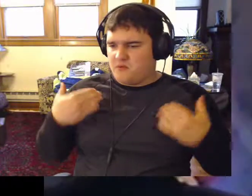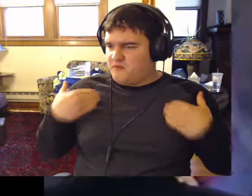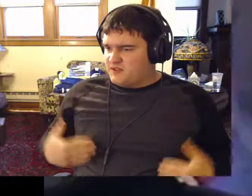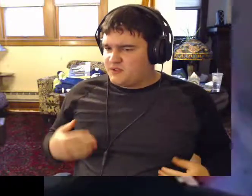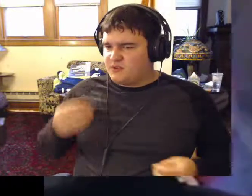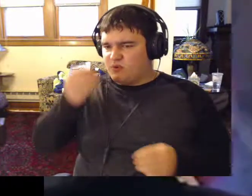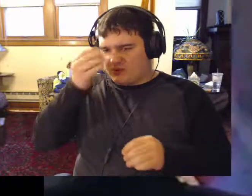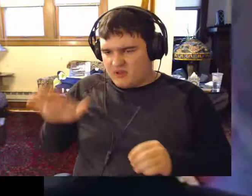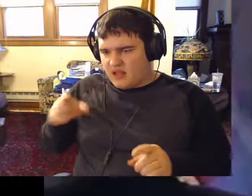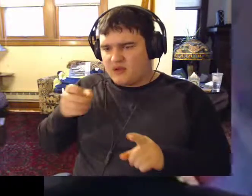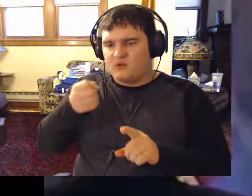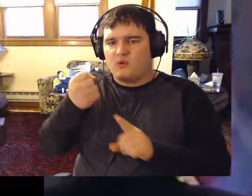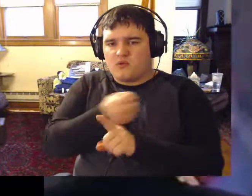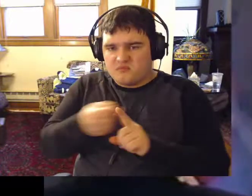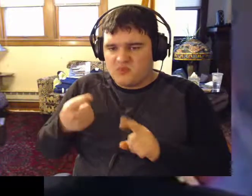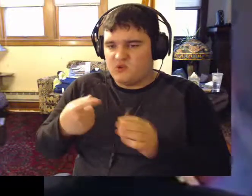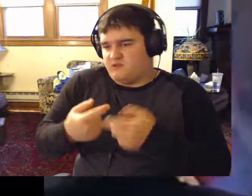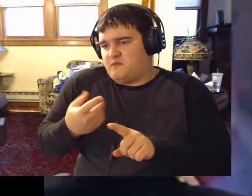home?